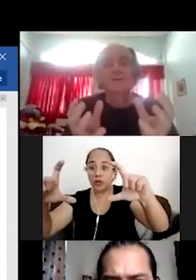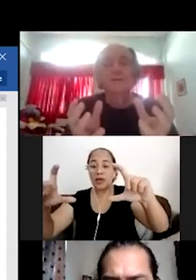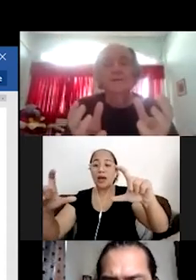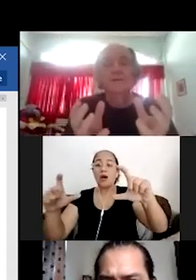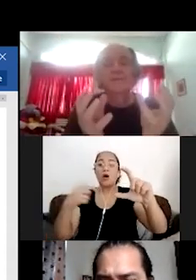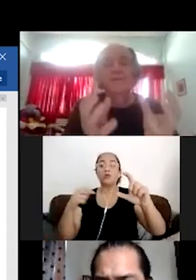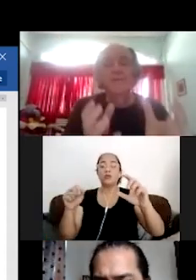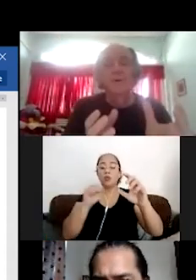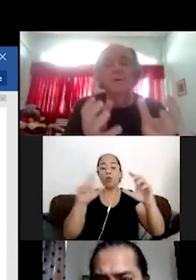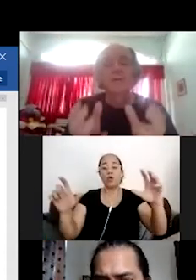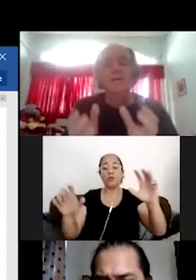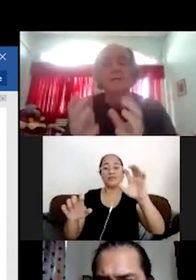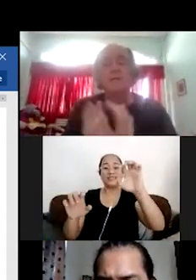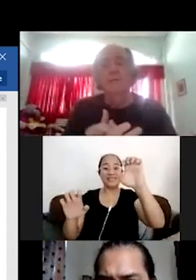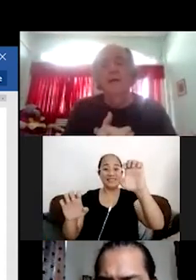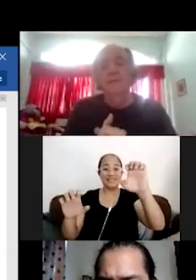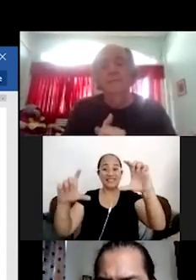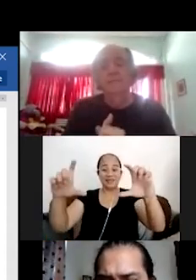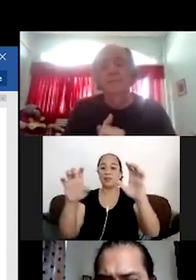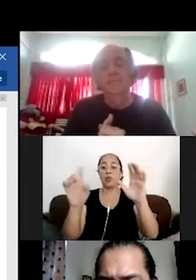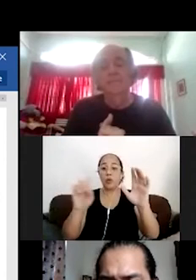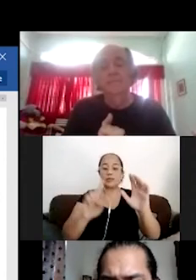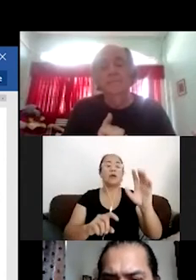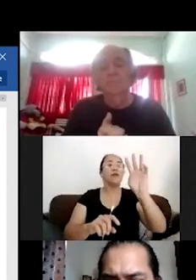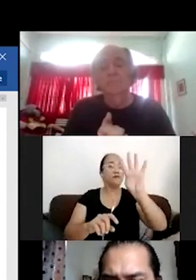clause, 4, 16 together.